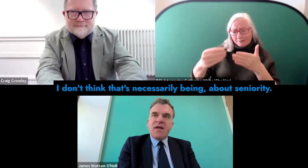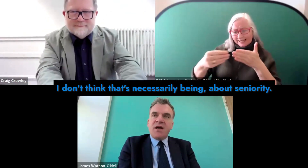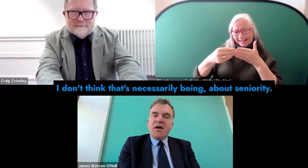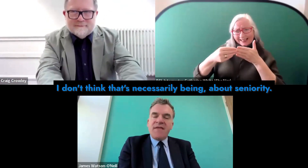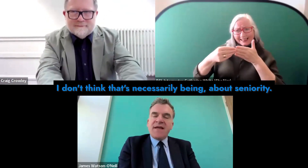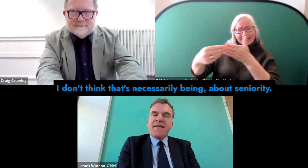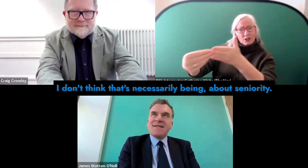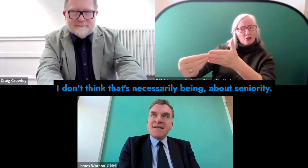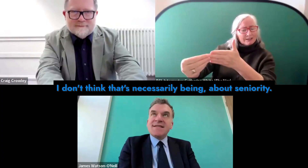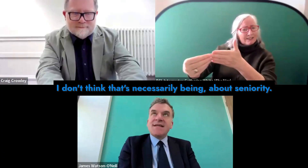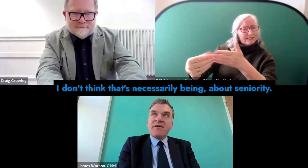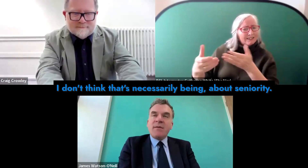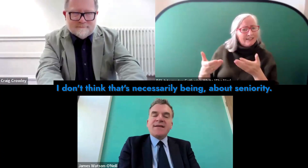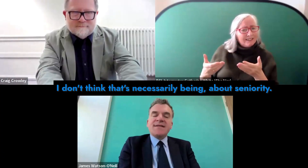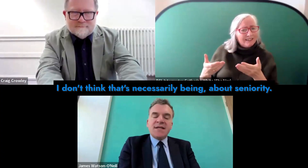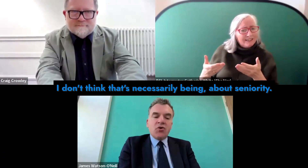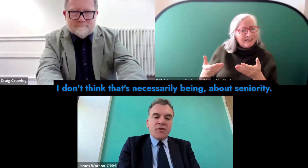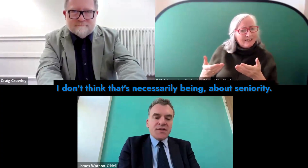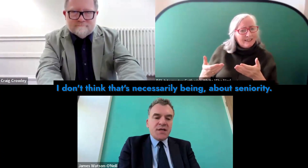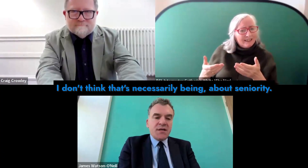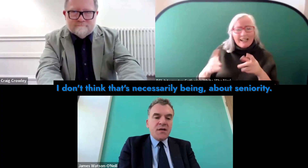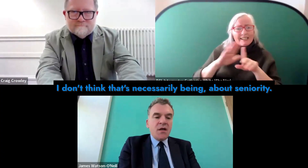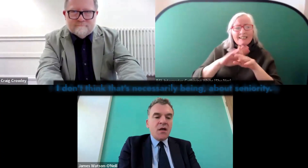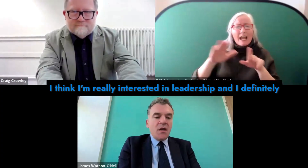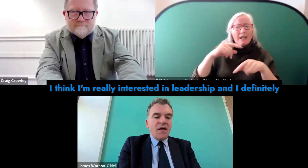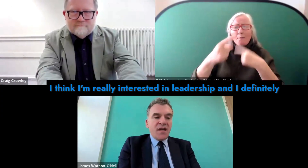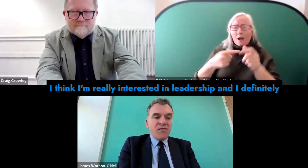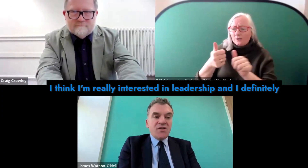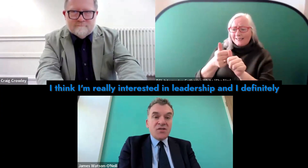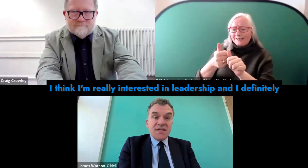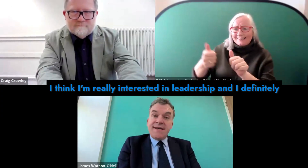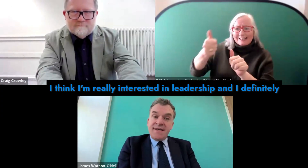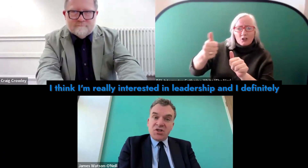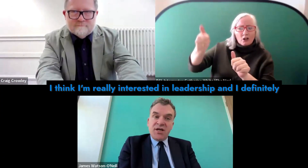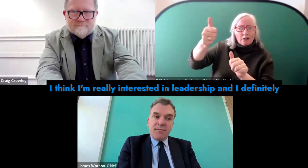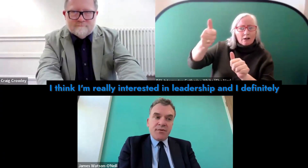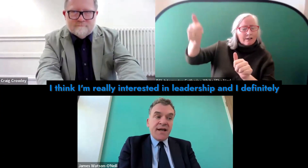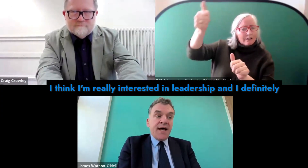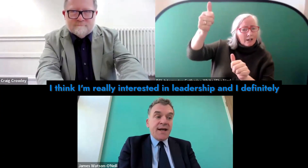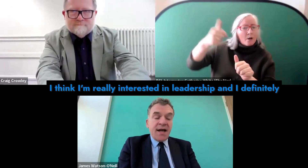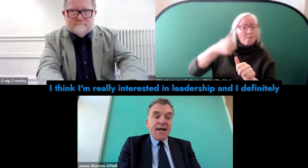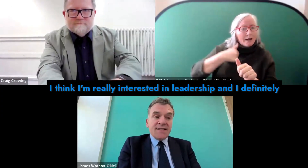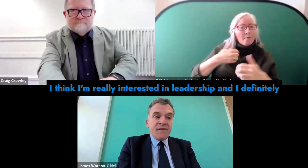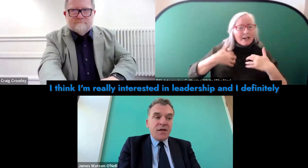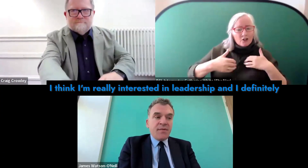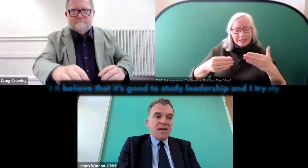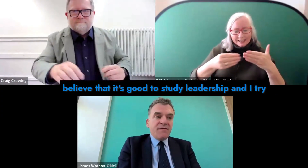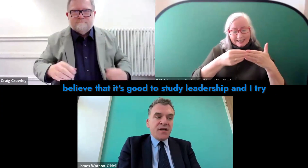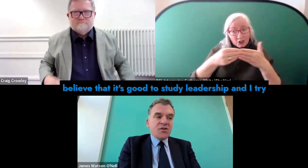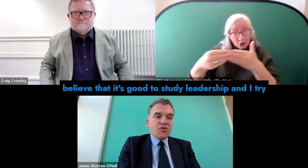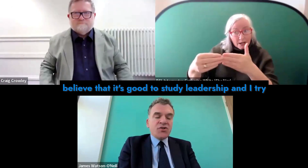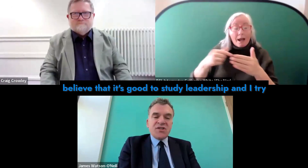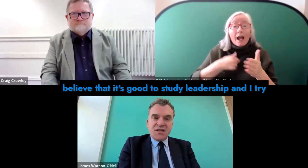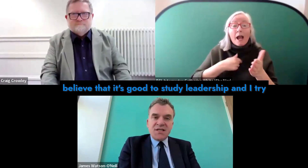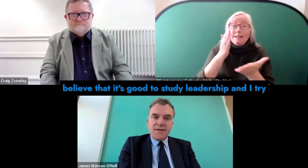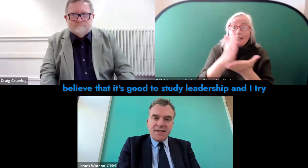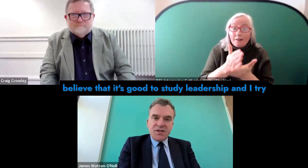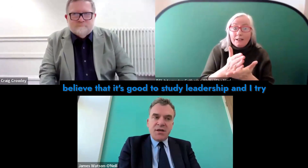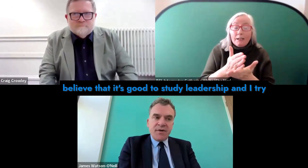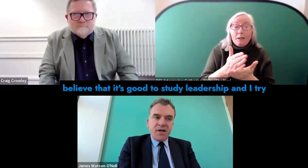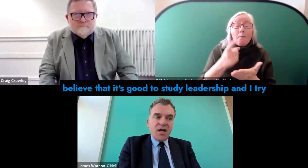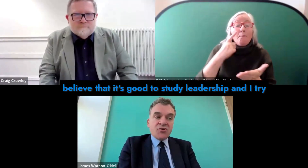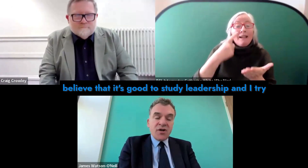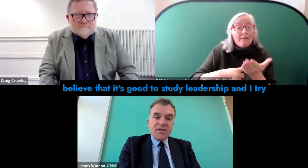that's necessarily about seniority. I think I'm really interested in leadership, and I definitely believe that it's good to